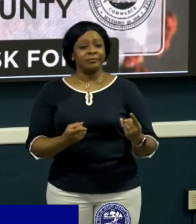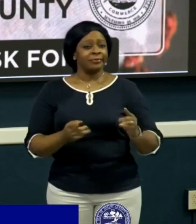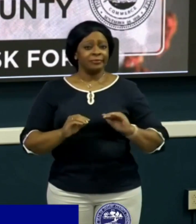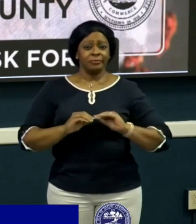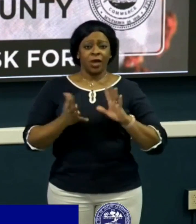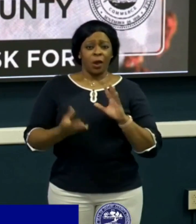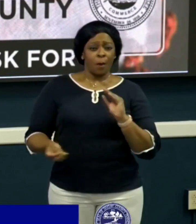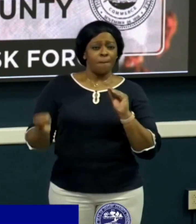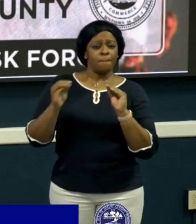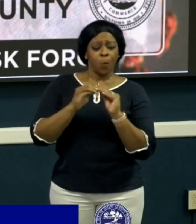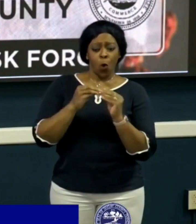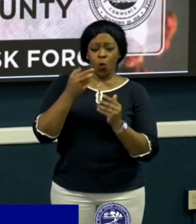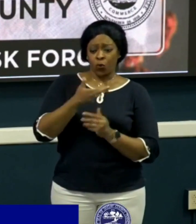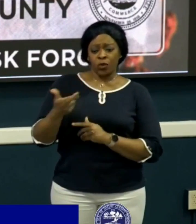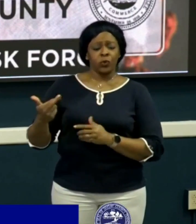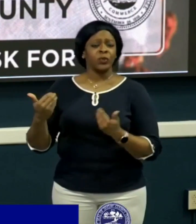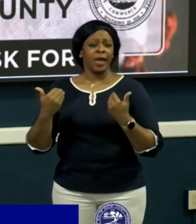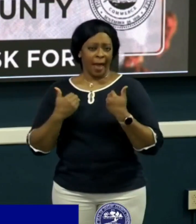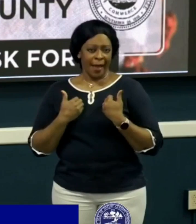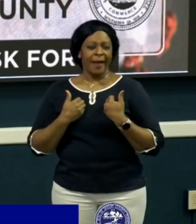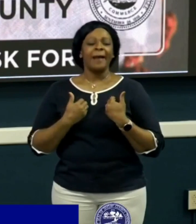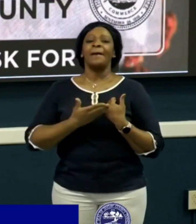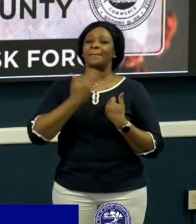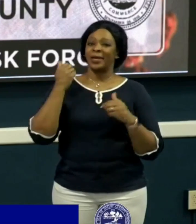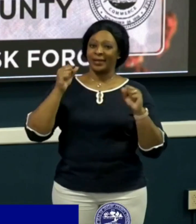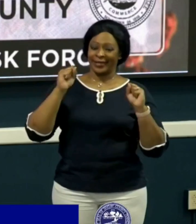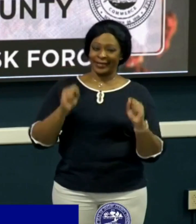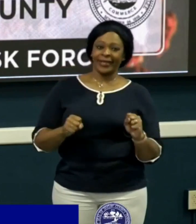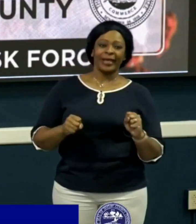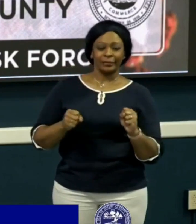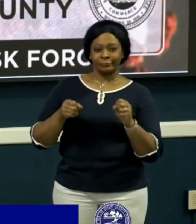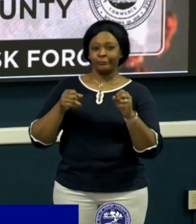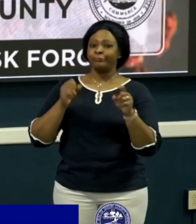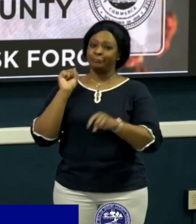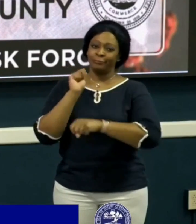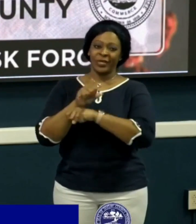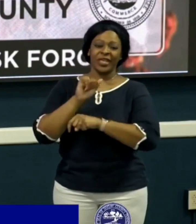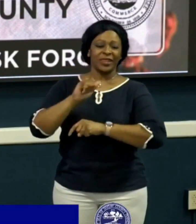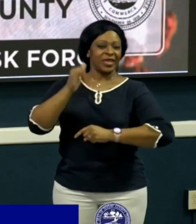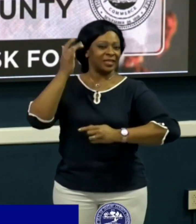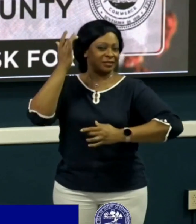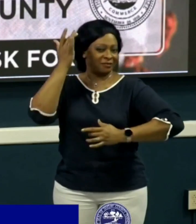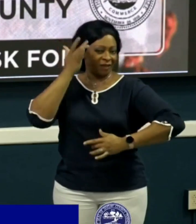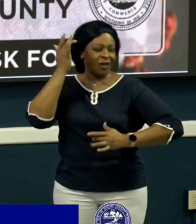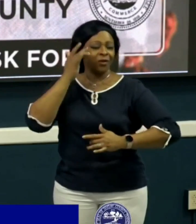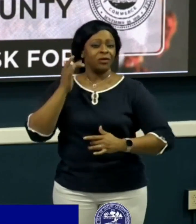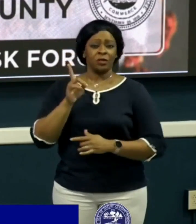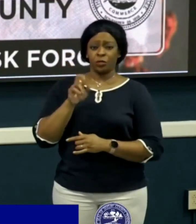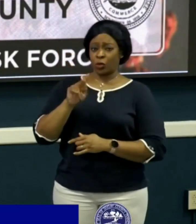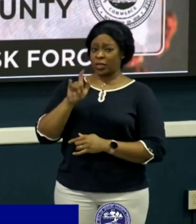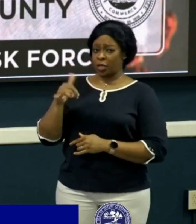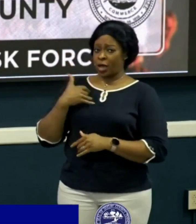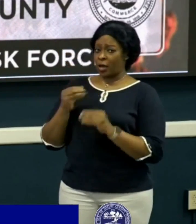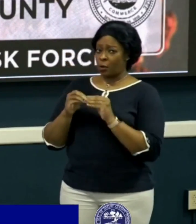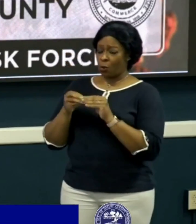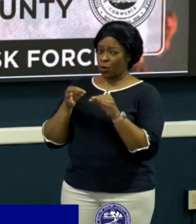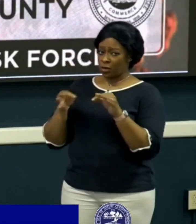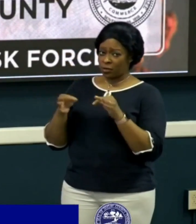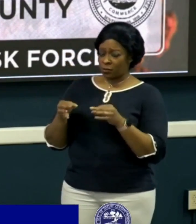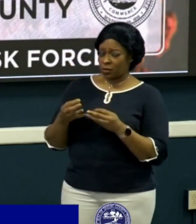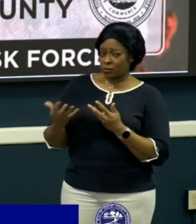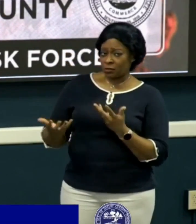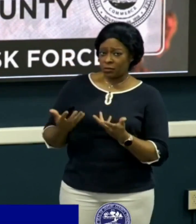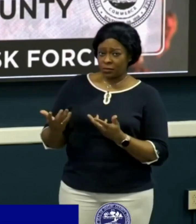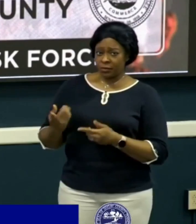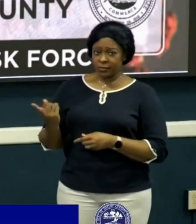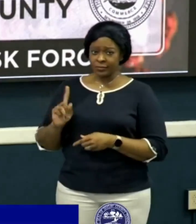Obviously, the more tools we have, the better we are to combat this. And so, Dr. Taylor, do you have any comments with respect to effect and those